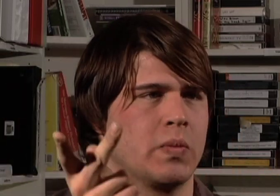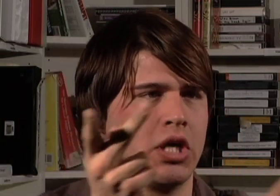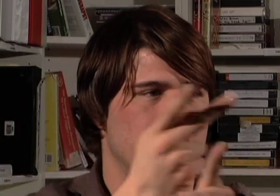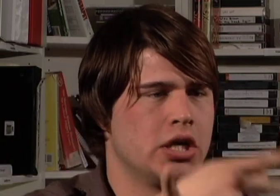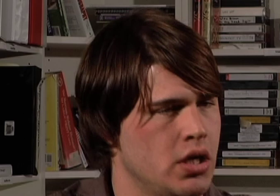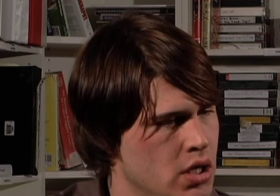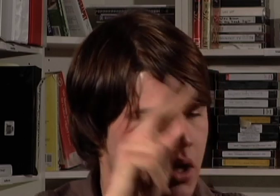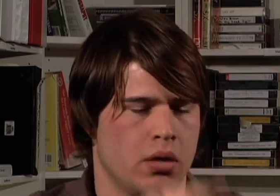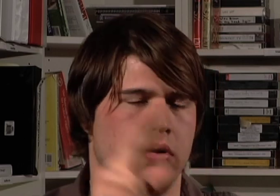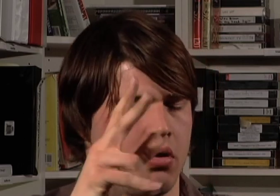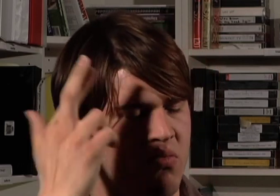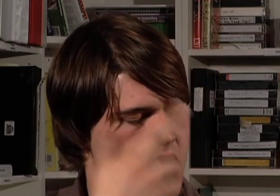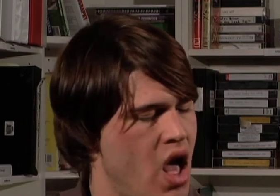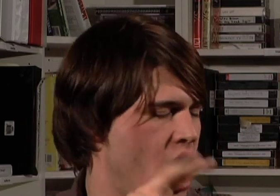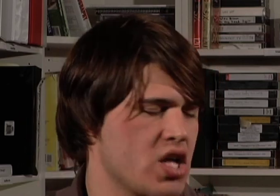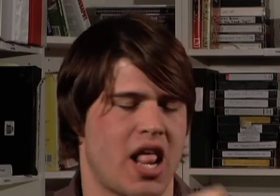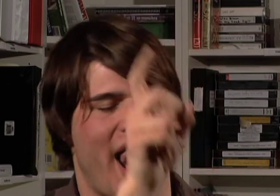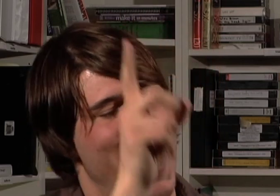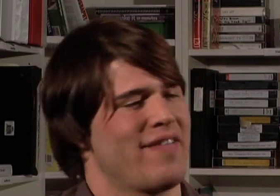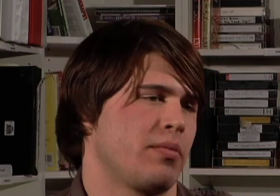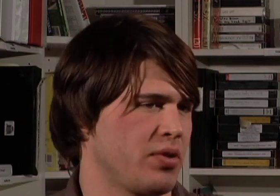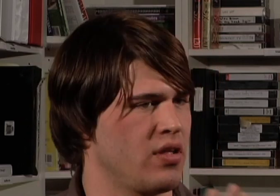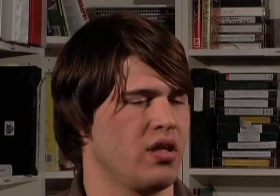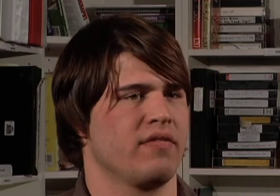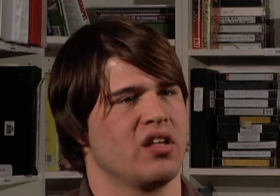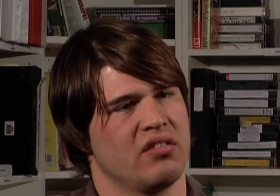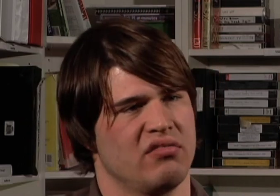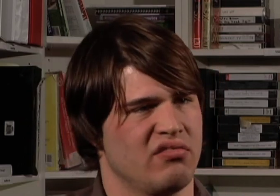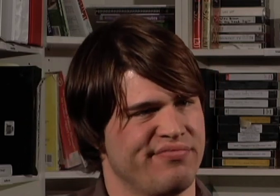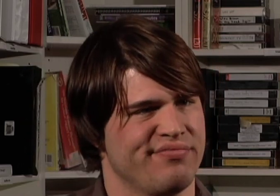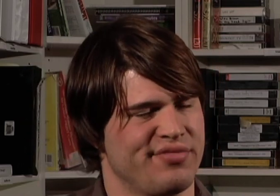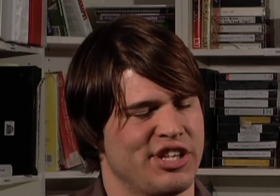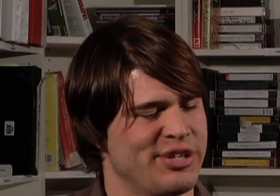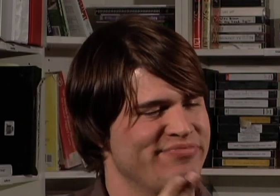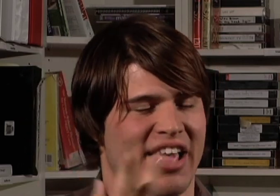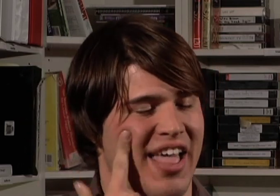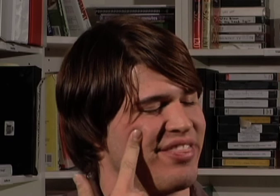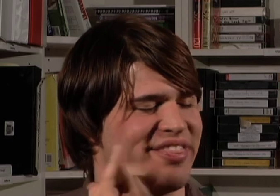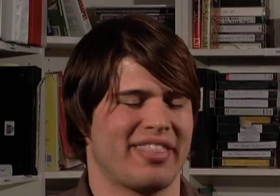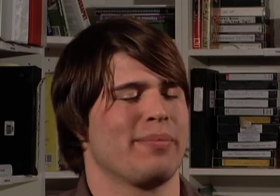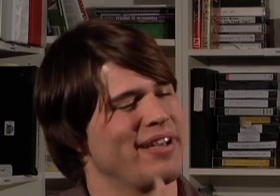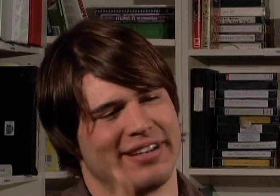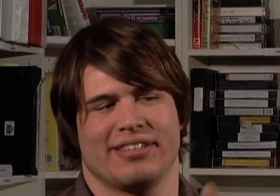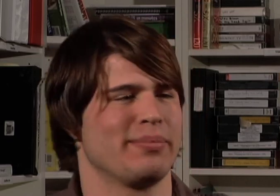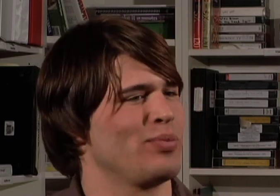But recently I went to the movies and it's worse. I mean, I'm only catching half the movie. So, you